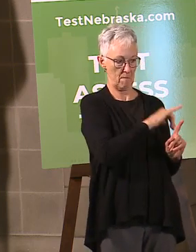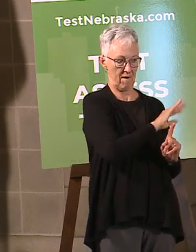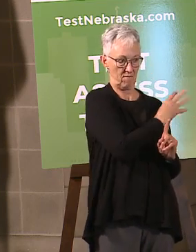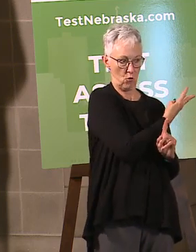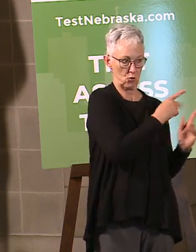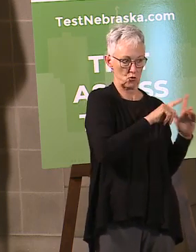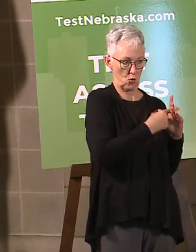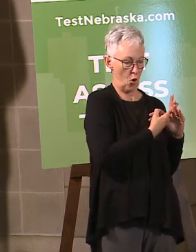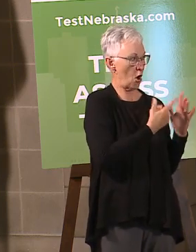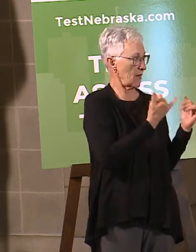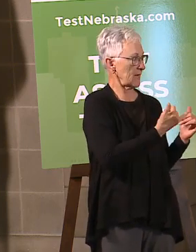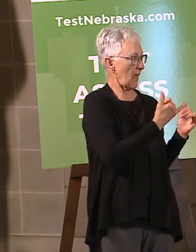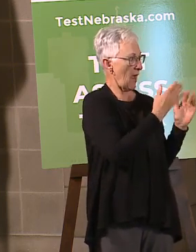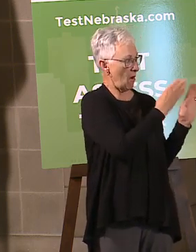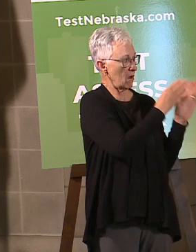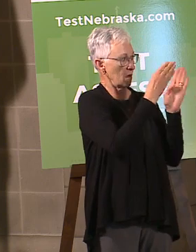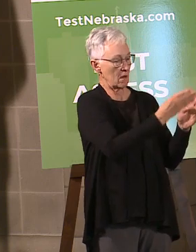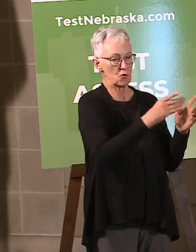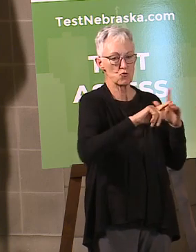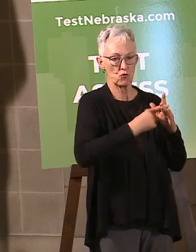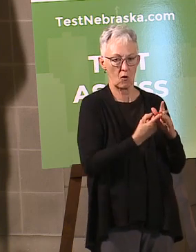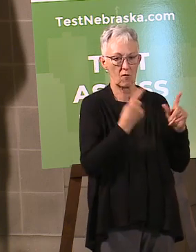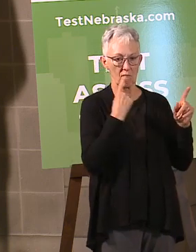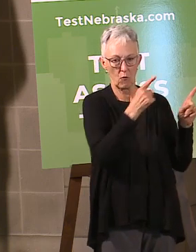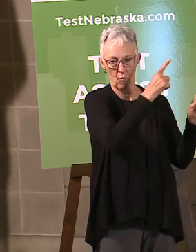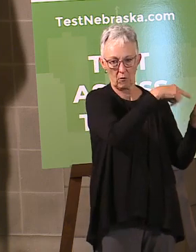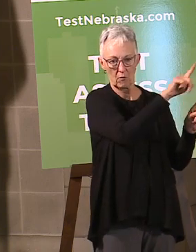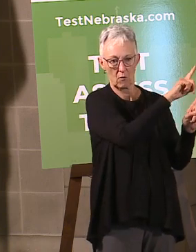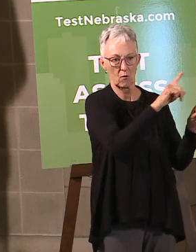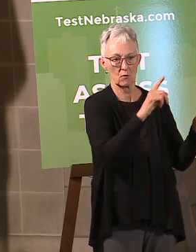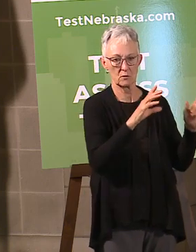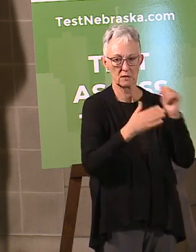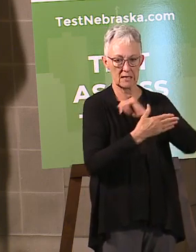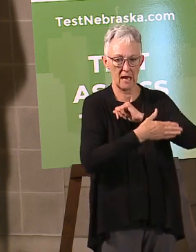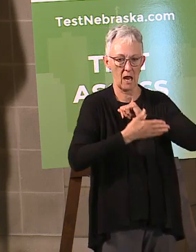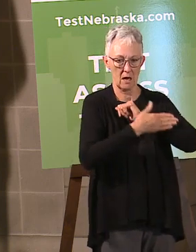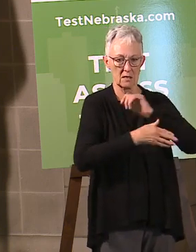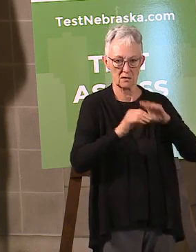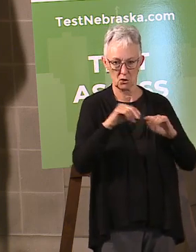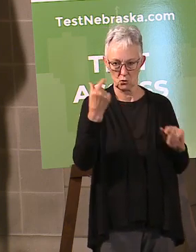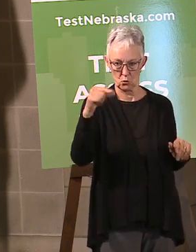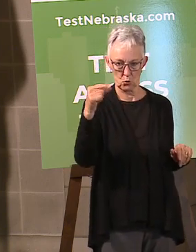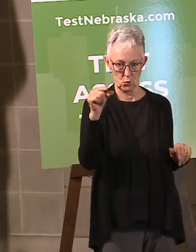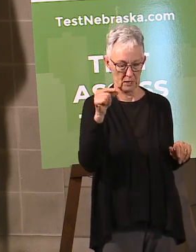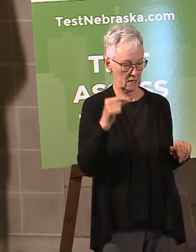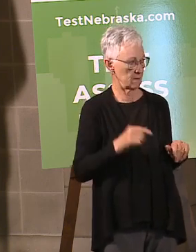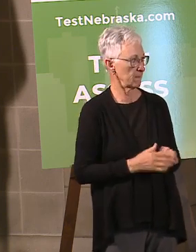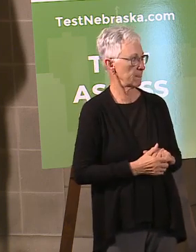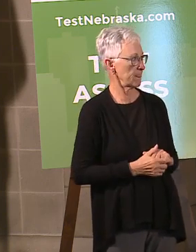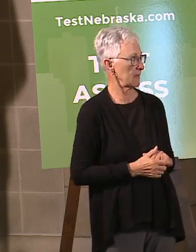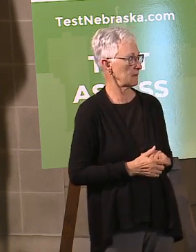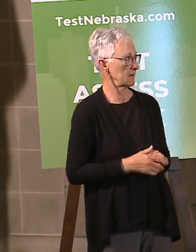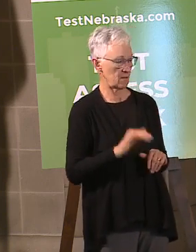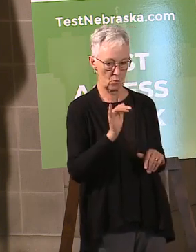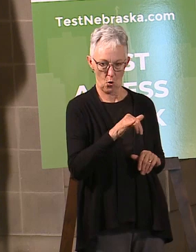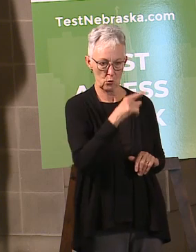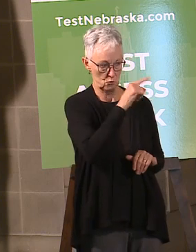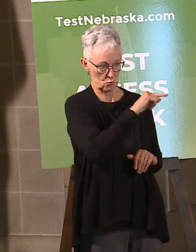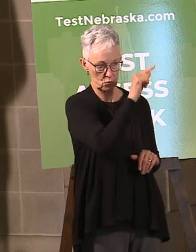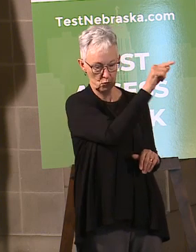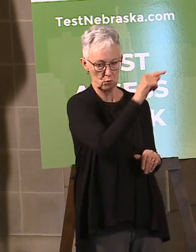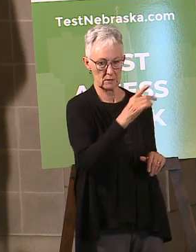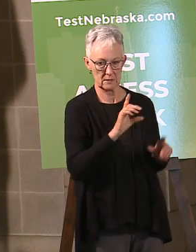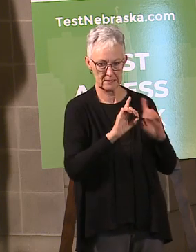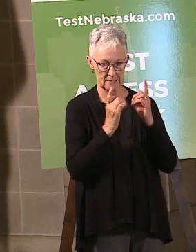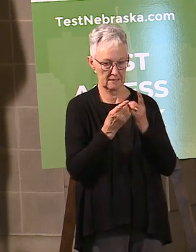out with regard to understanding that this virus doesn't spread uniformly across our state. And so in these two districts, we felt that it was